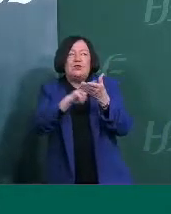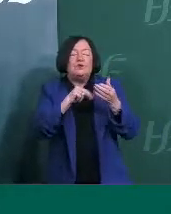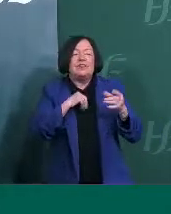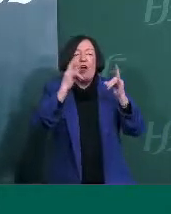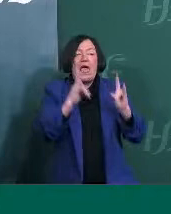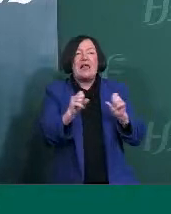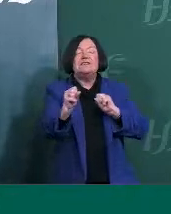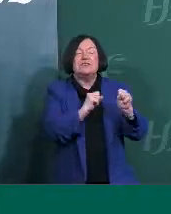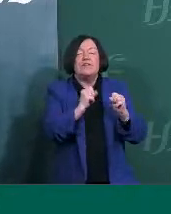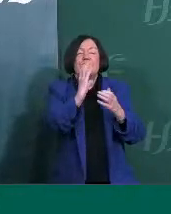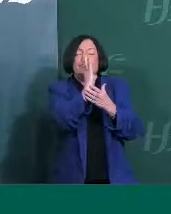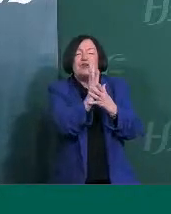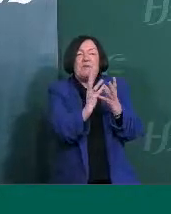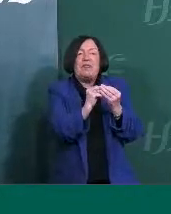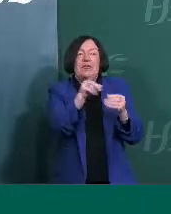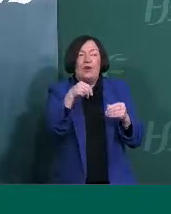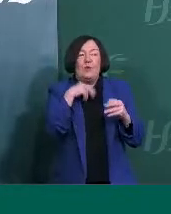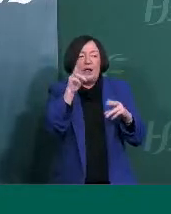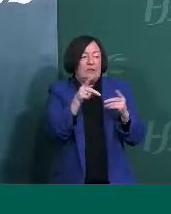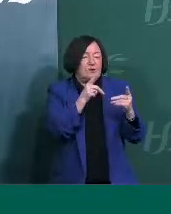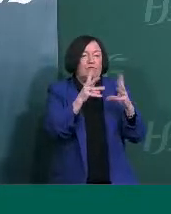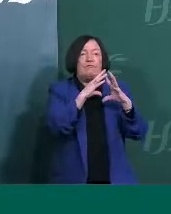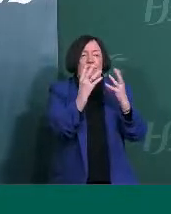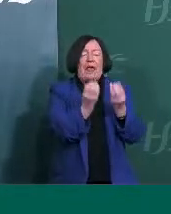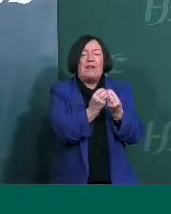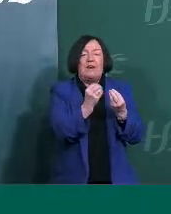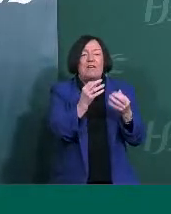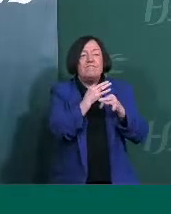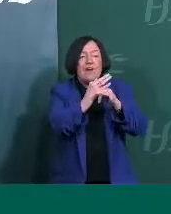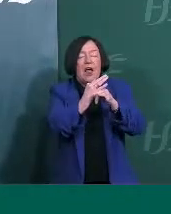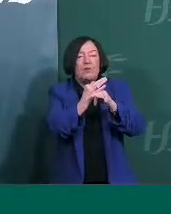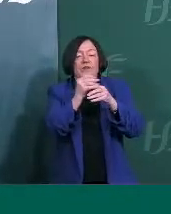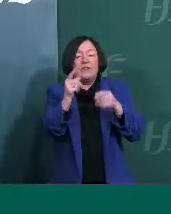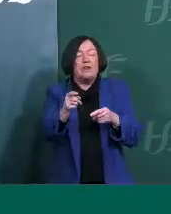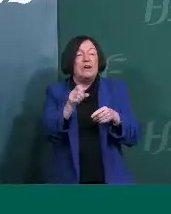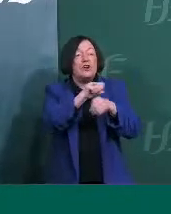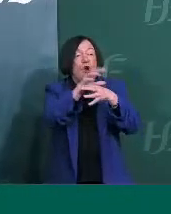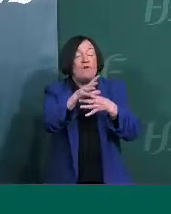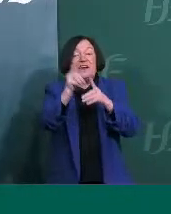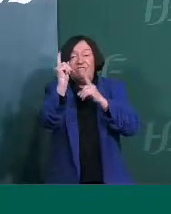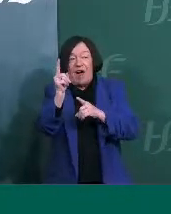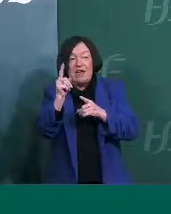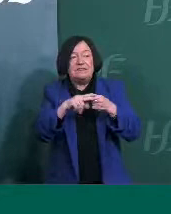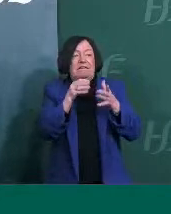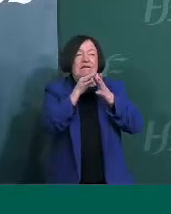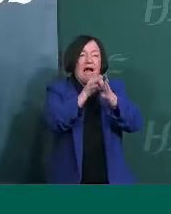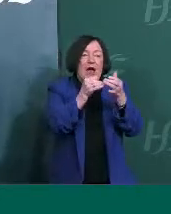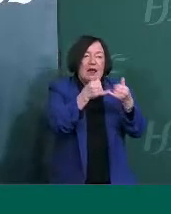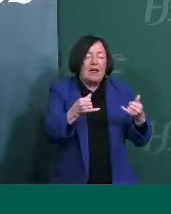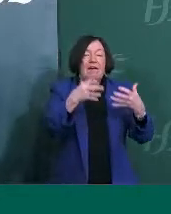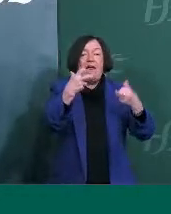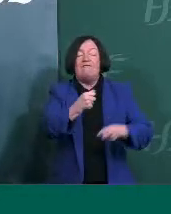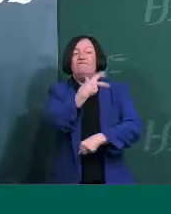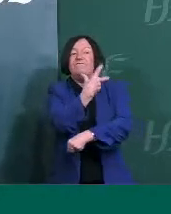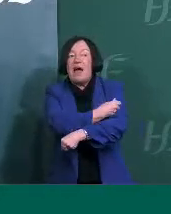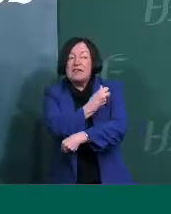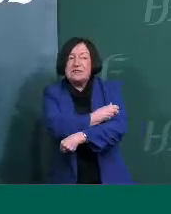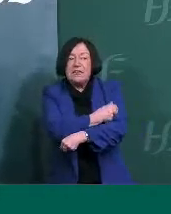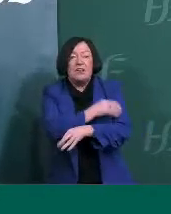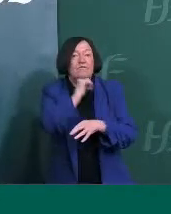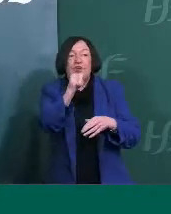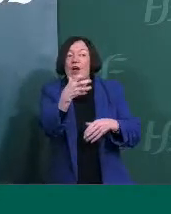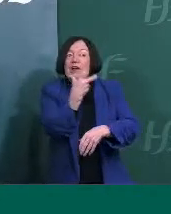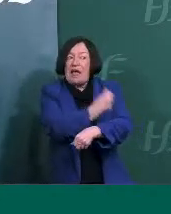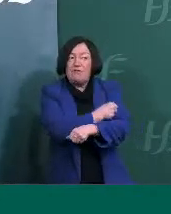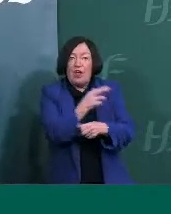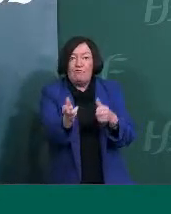service, there are some things that we can all do. So in terms of following the COVID advice and the guidelines, getting vaccinated, as Paul said, if you're not